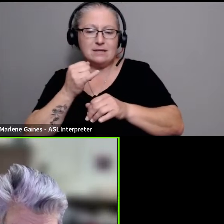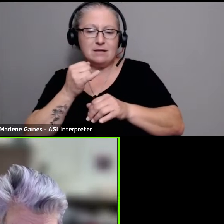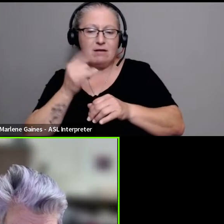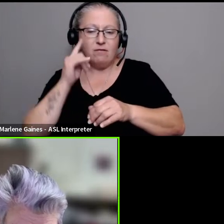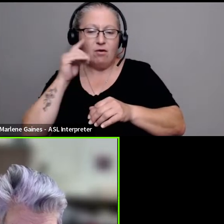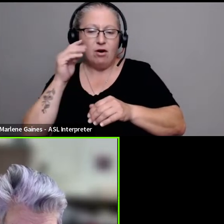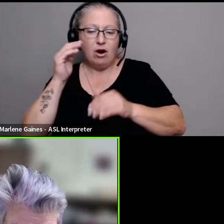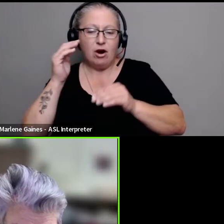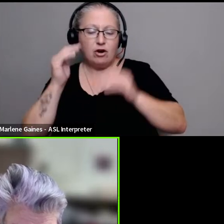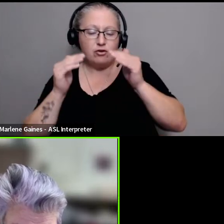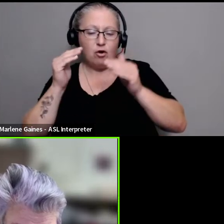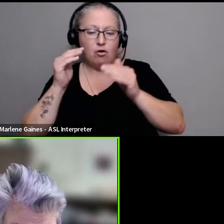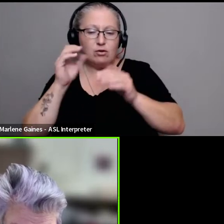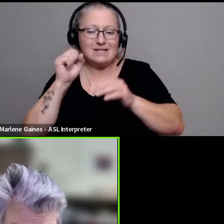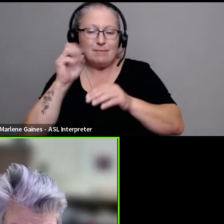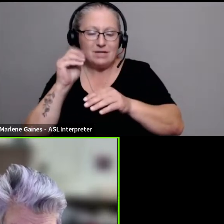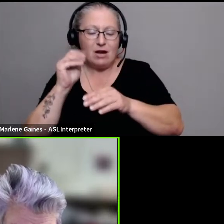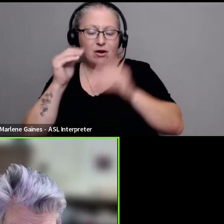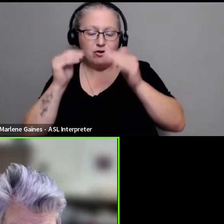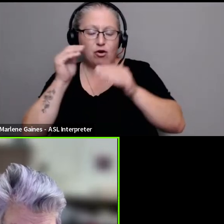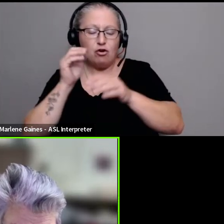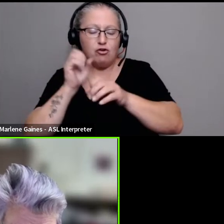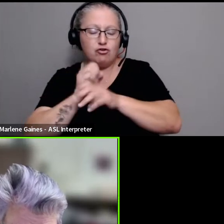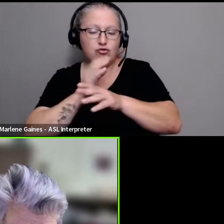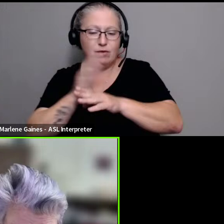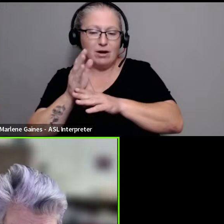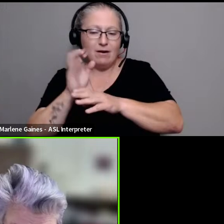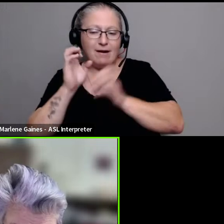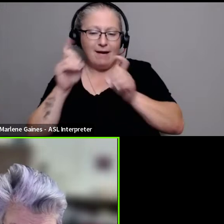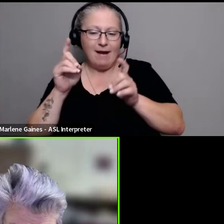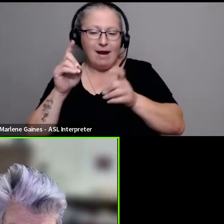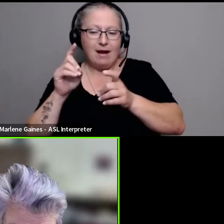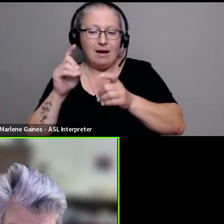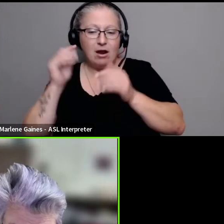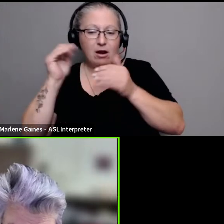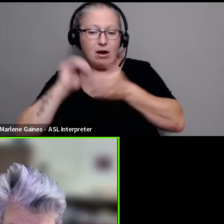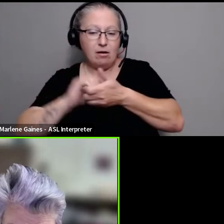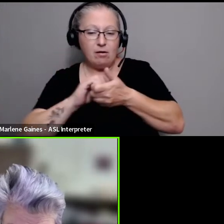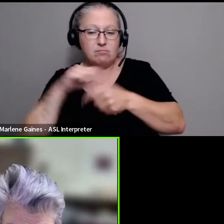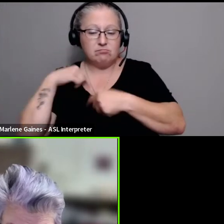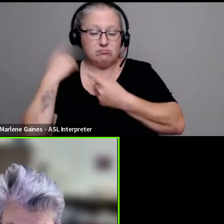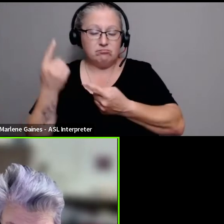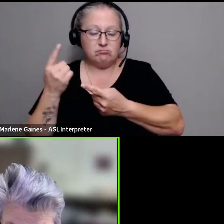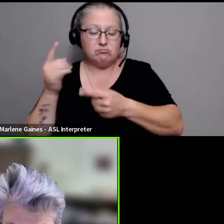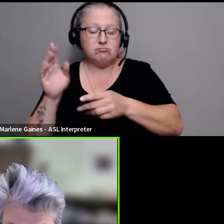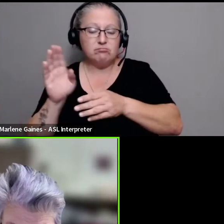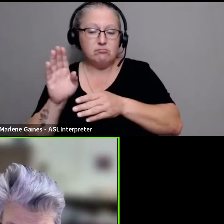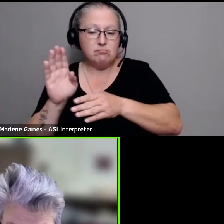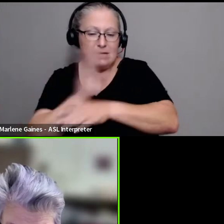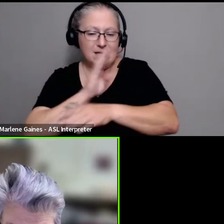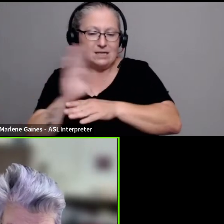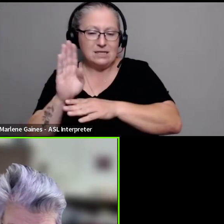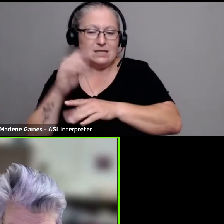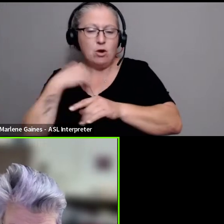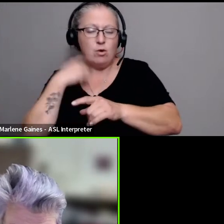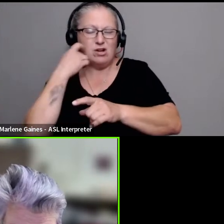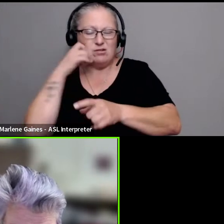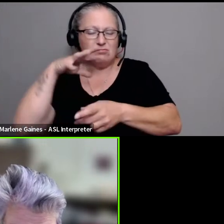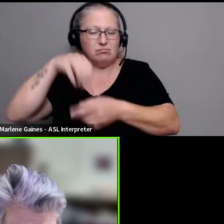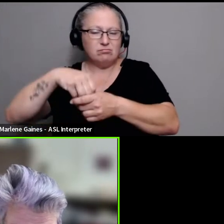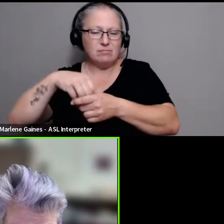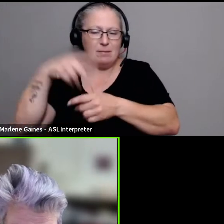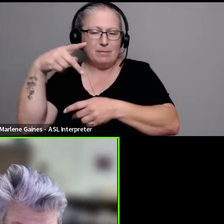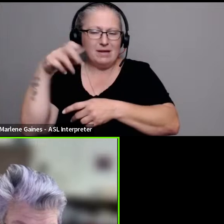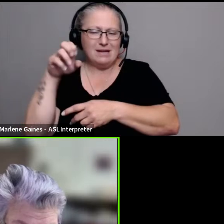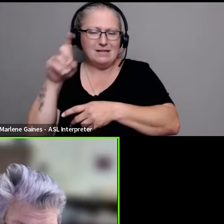Adult Career Ed. Continued collaboration. This past few weeks have been busy for us at SMACE. We recently participated in a